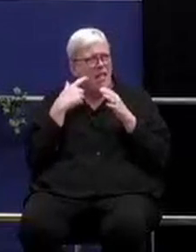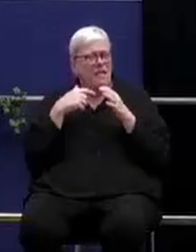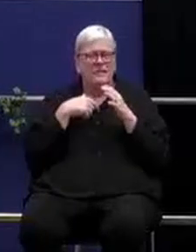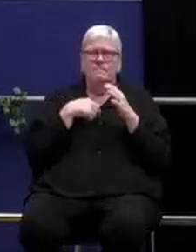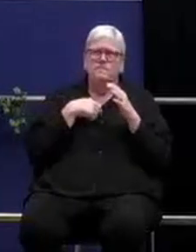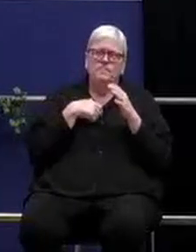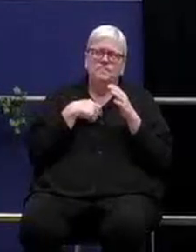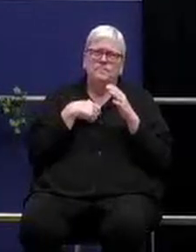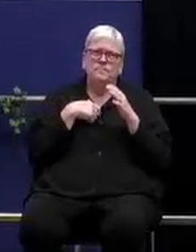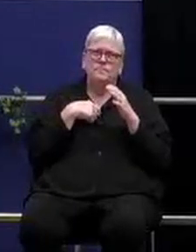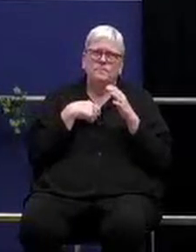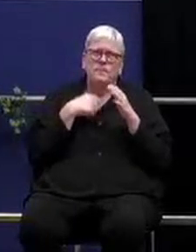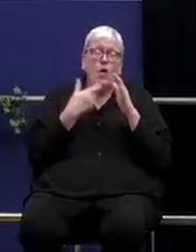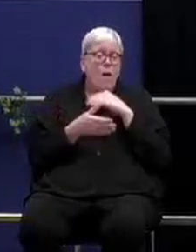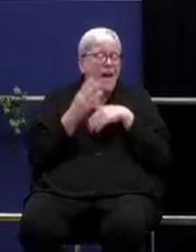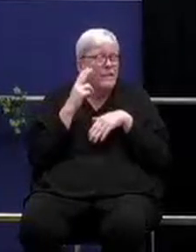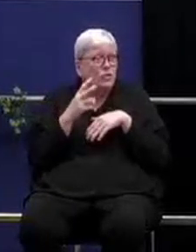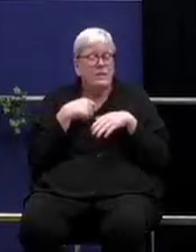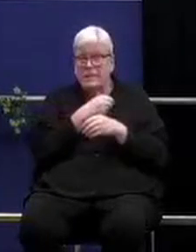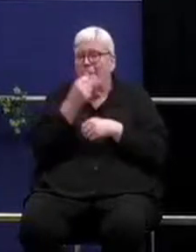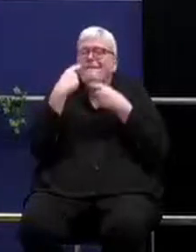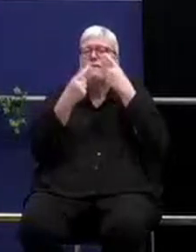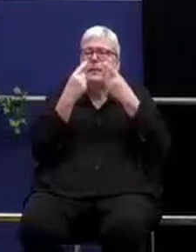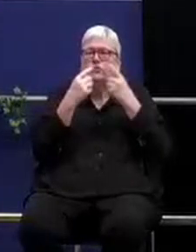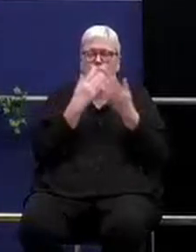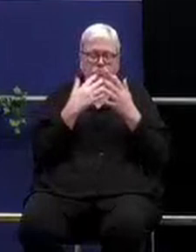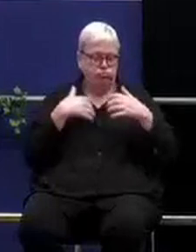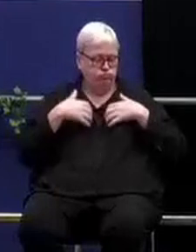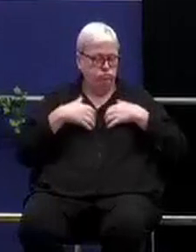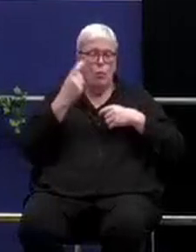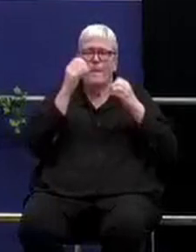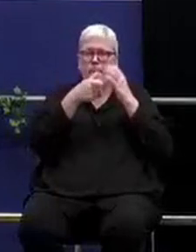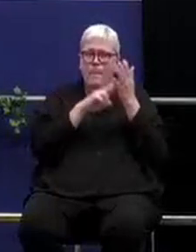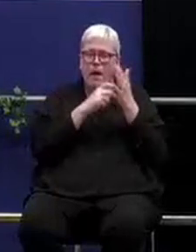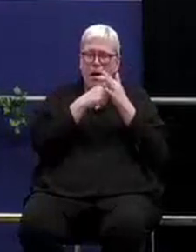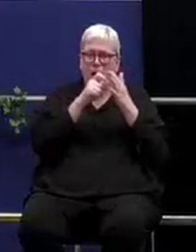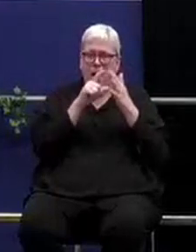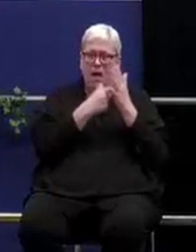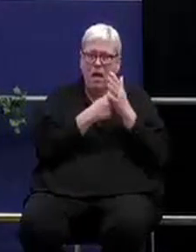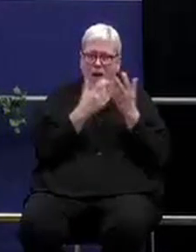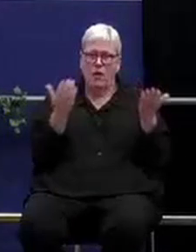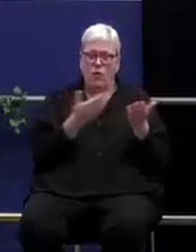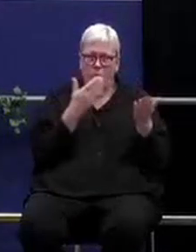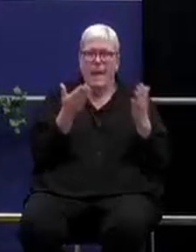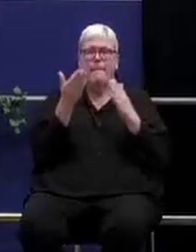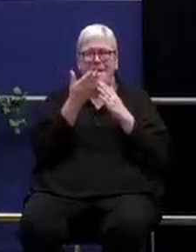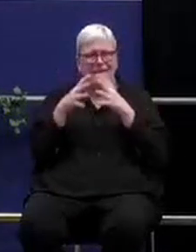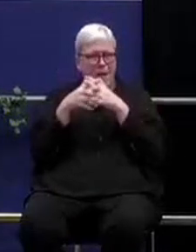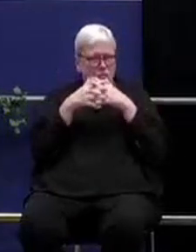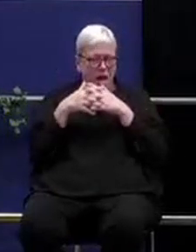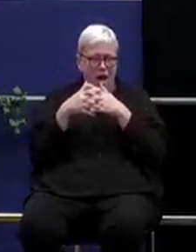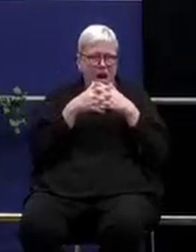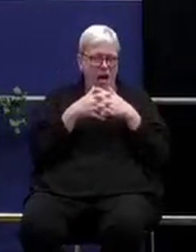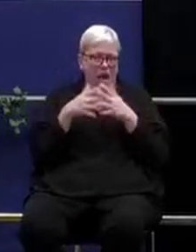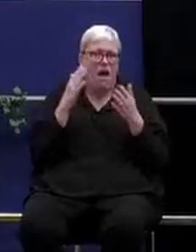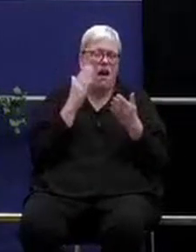and I would go down, like some of the information was fascinating. Like there was one bunker in mid-America, which is quite a